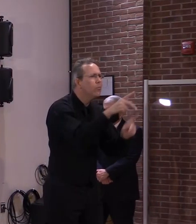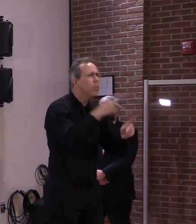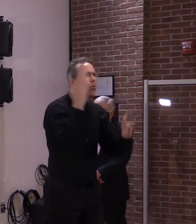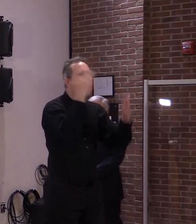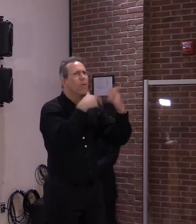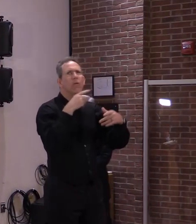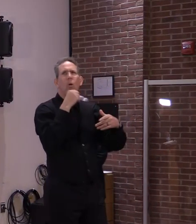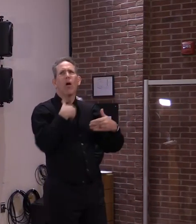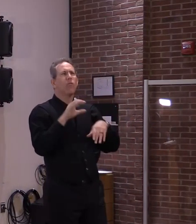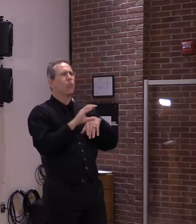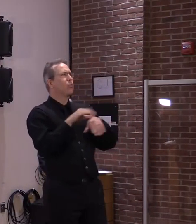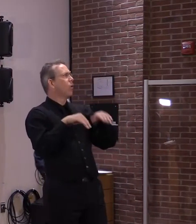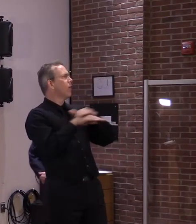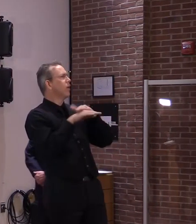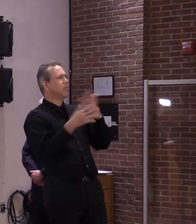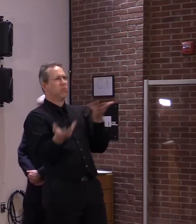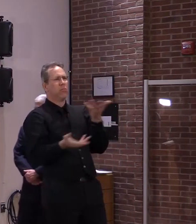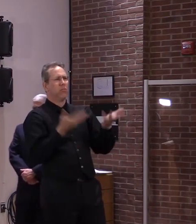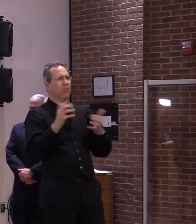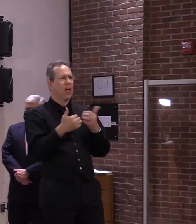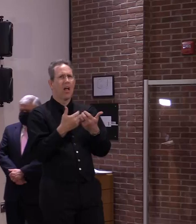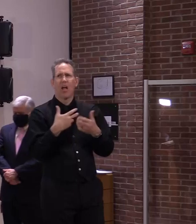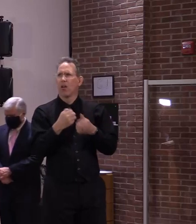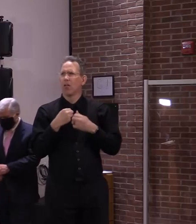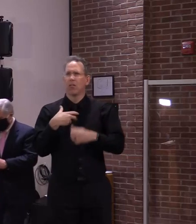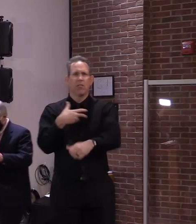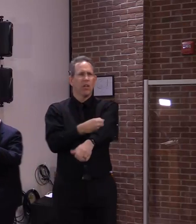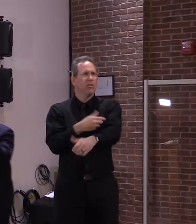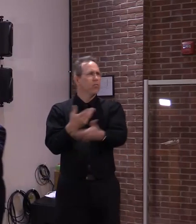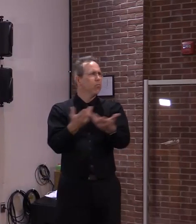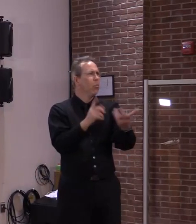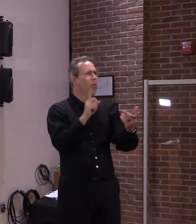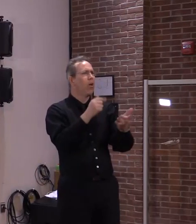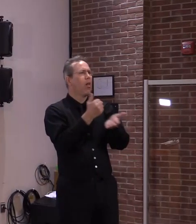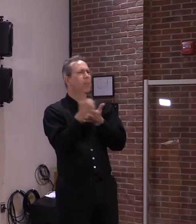they can't get somebody to come to the house to give these people vaccines. Secretary Smith.